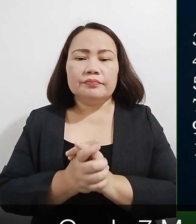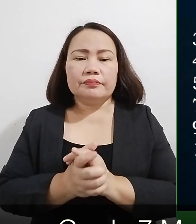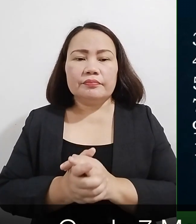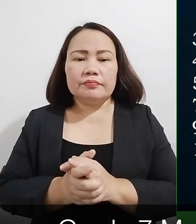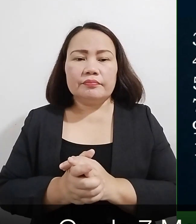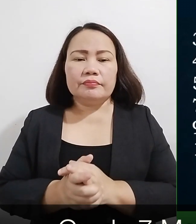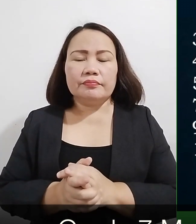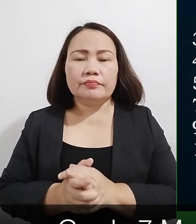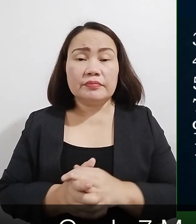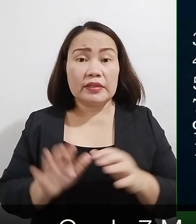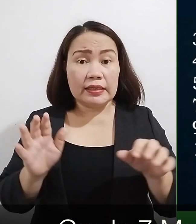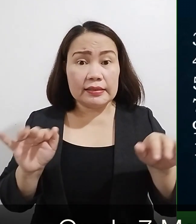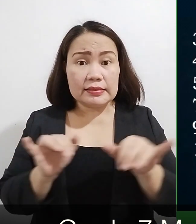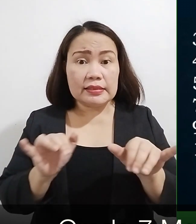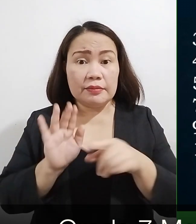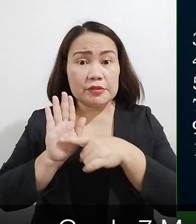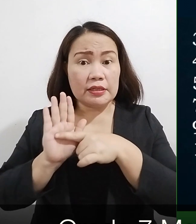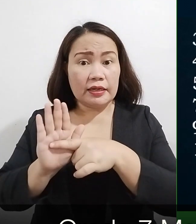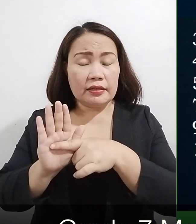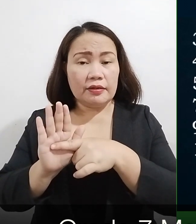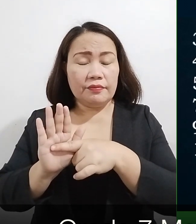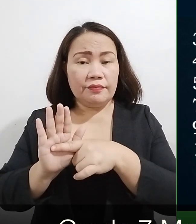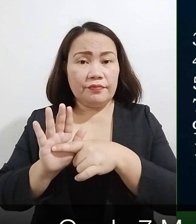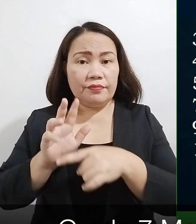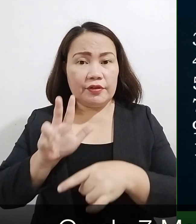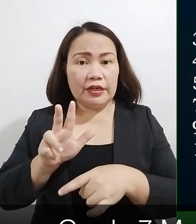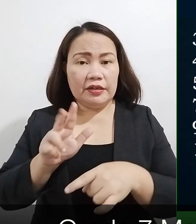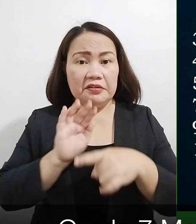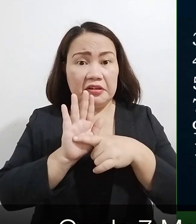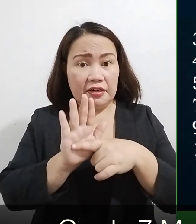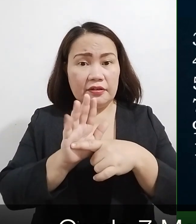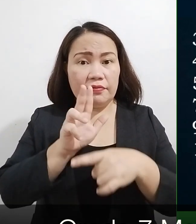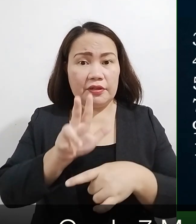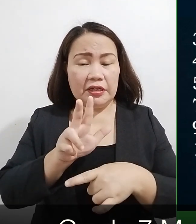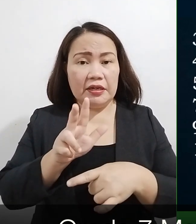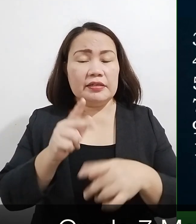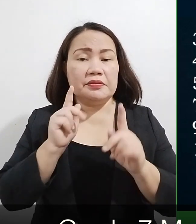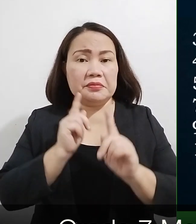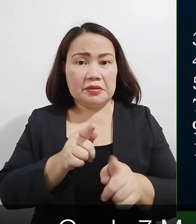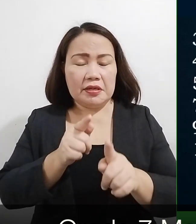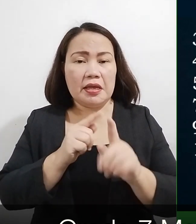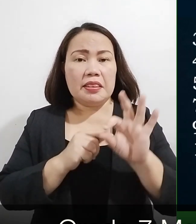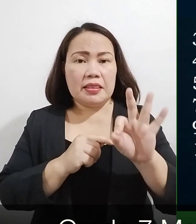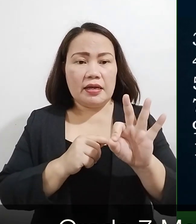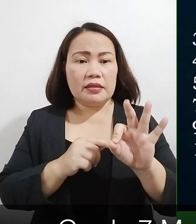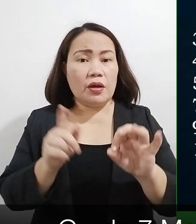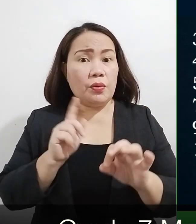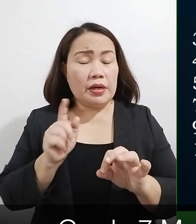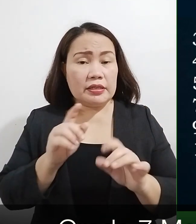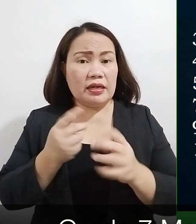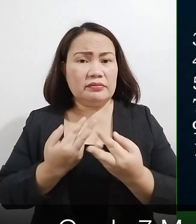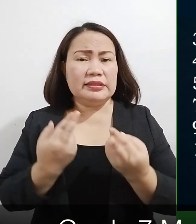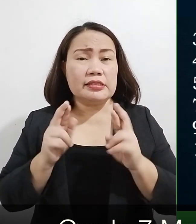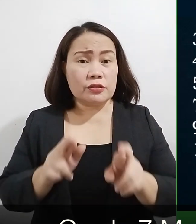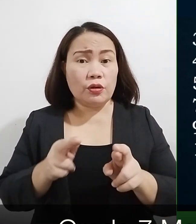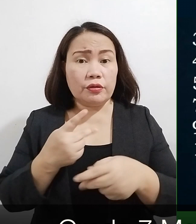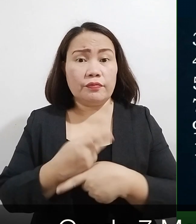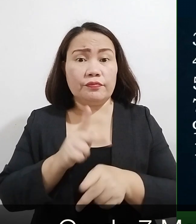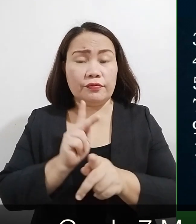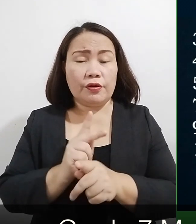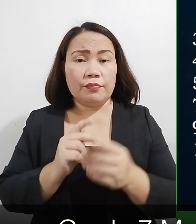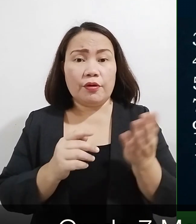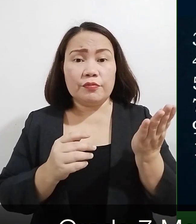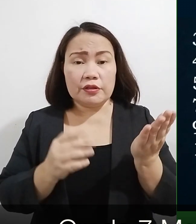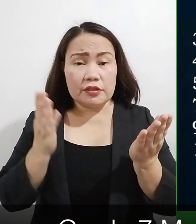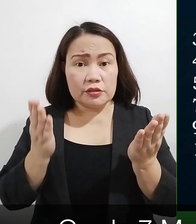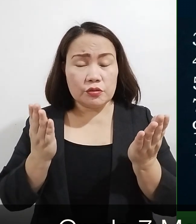product when we are multiplying the number by itself. So kung ano yung result o product